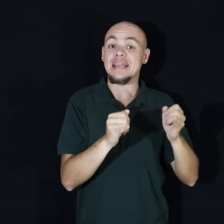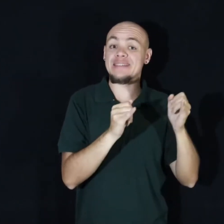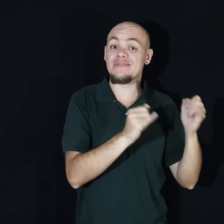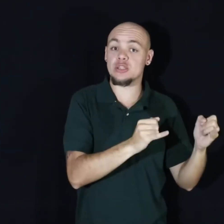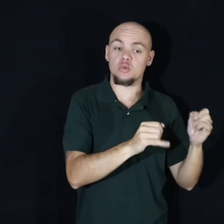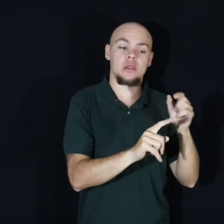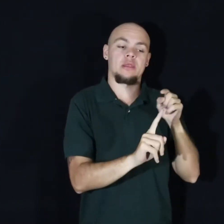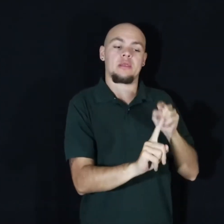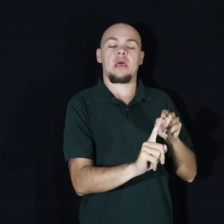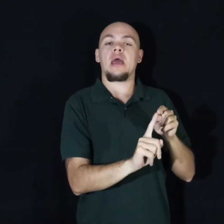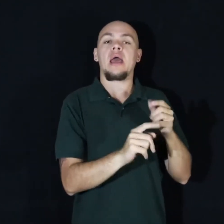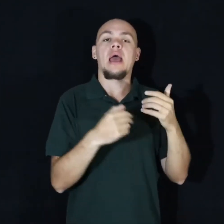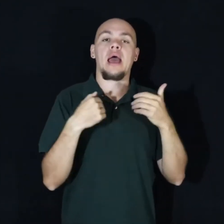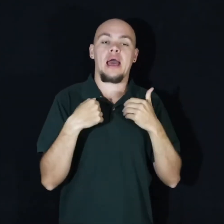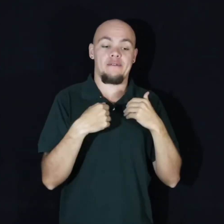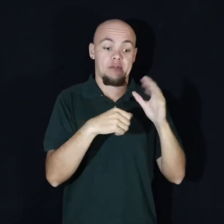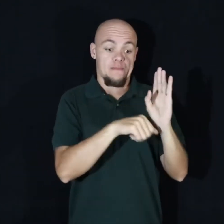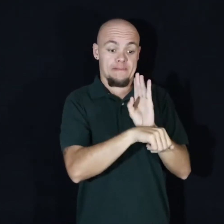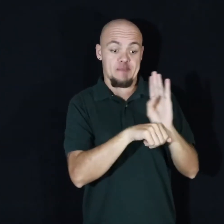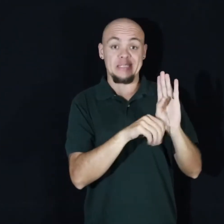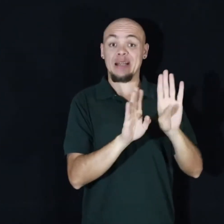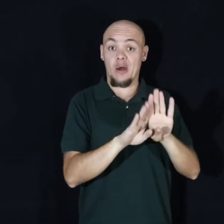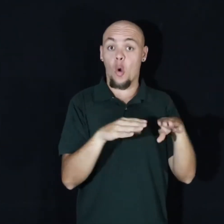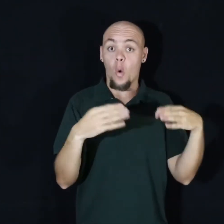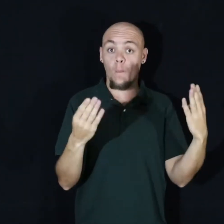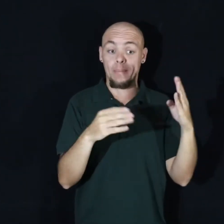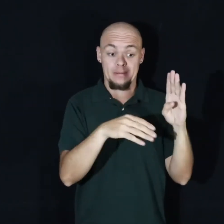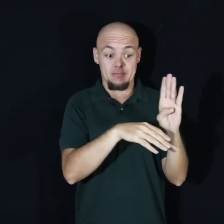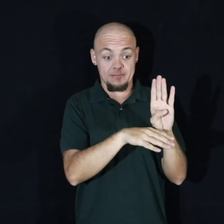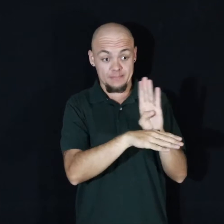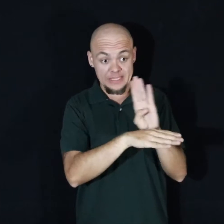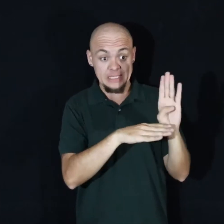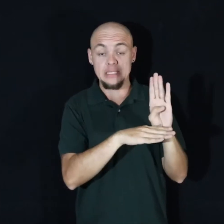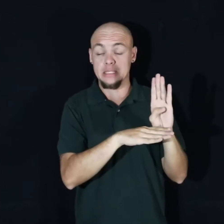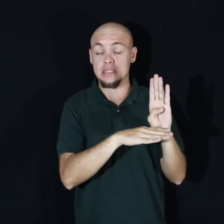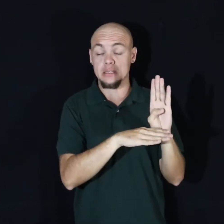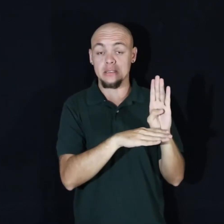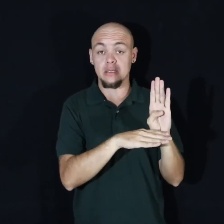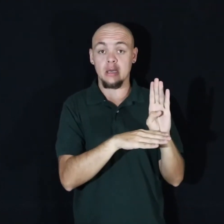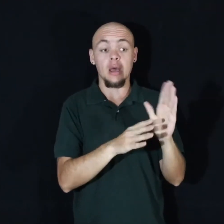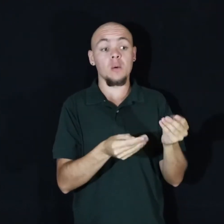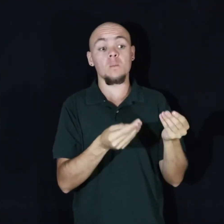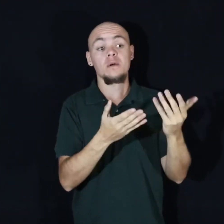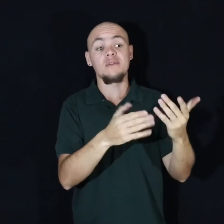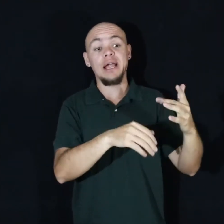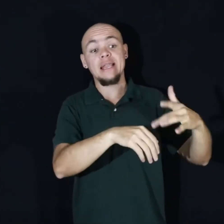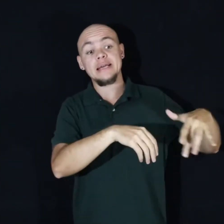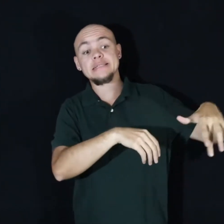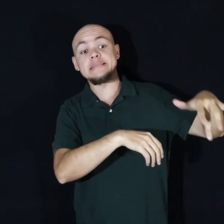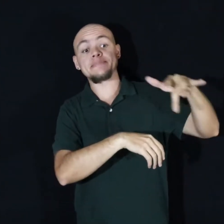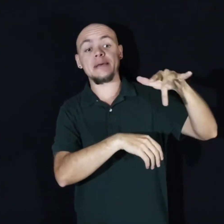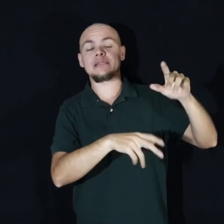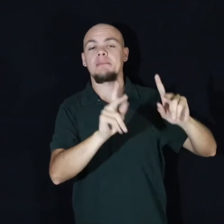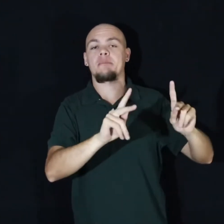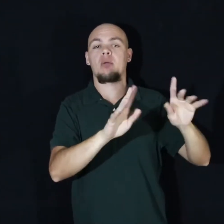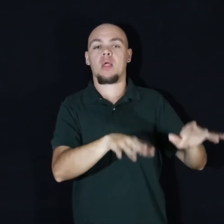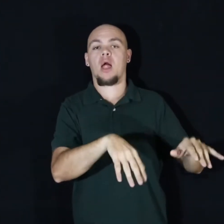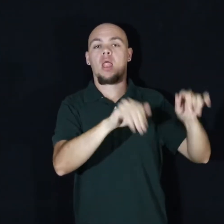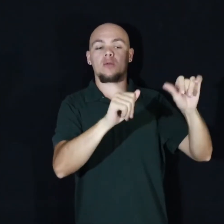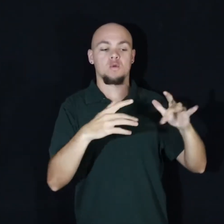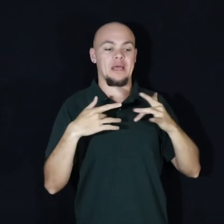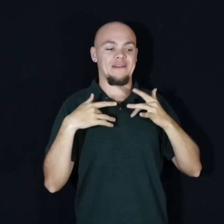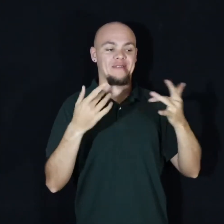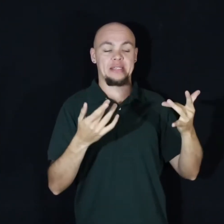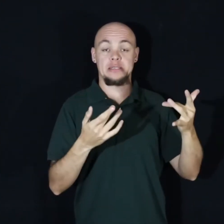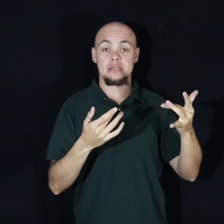These were individuals who were doing were running a business, providing space